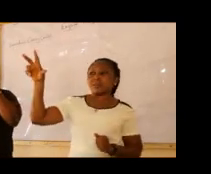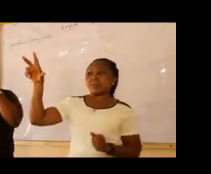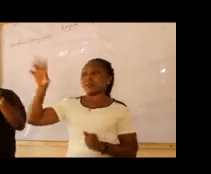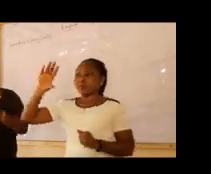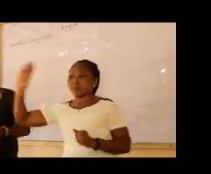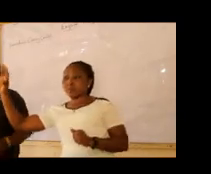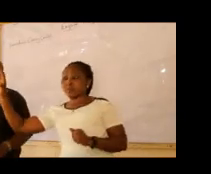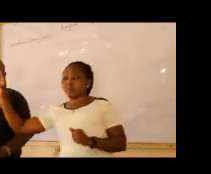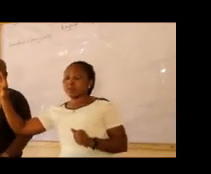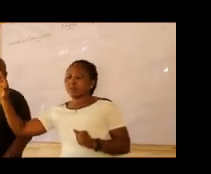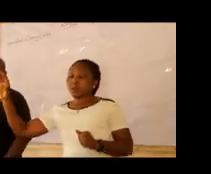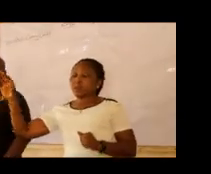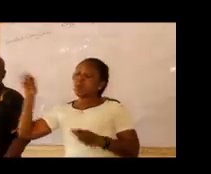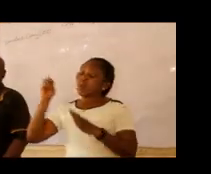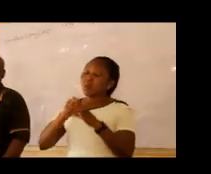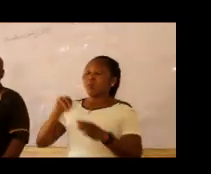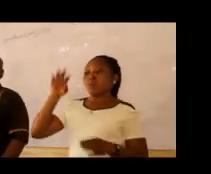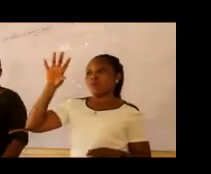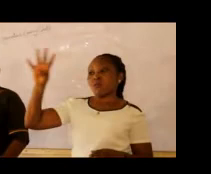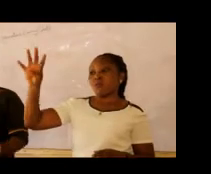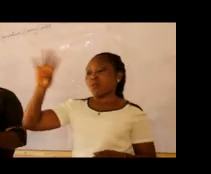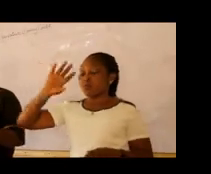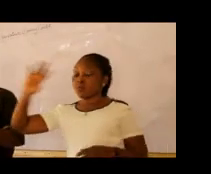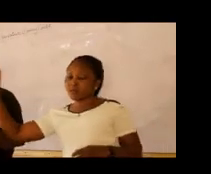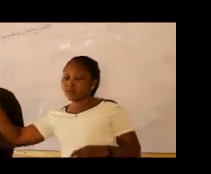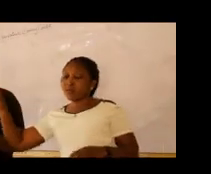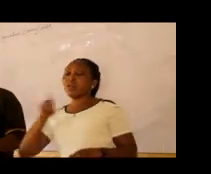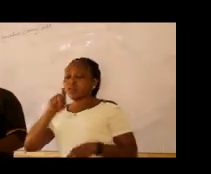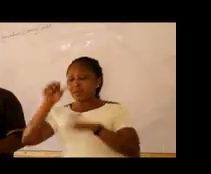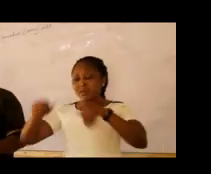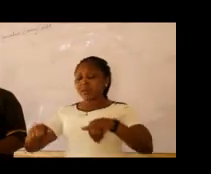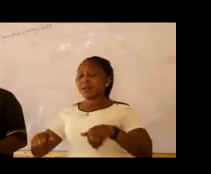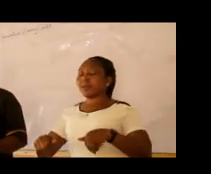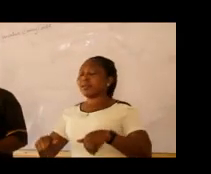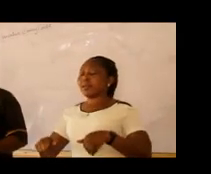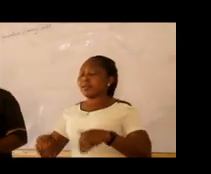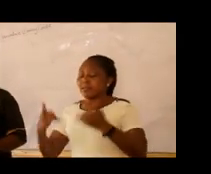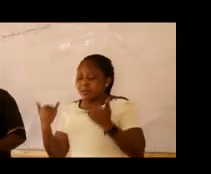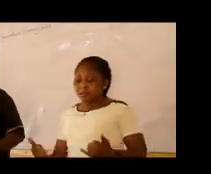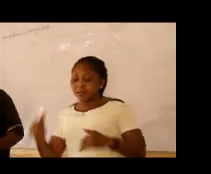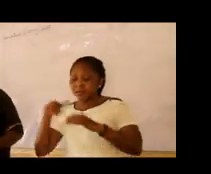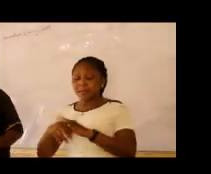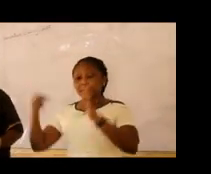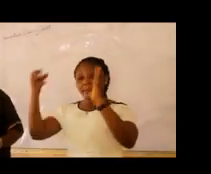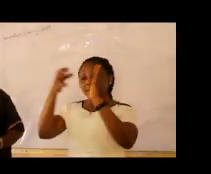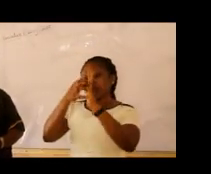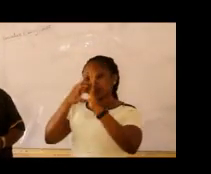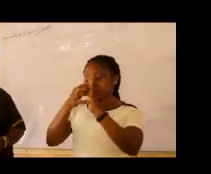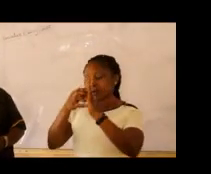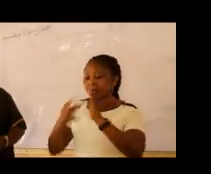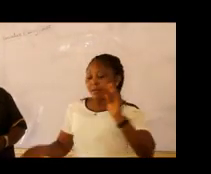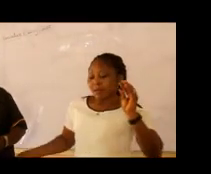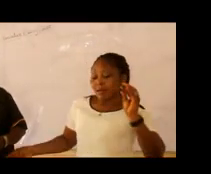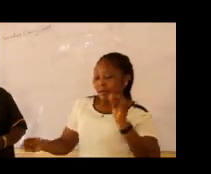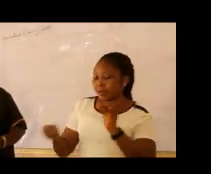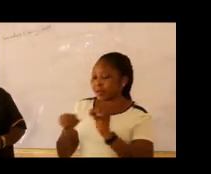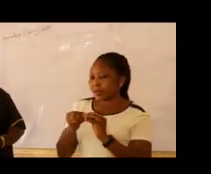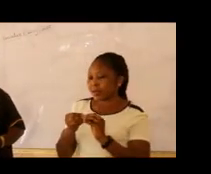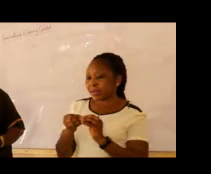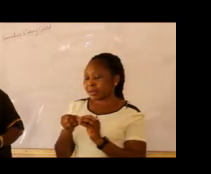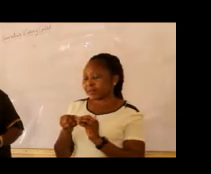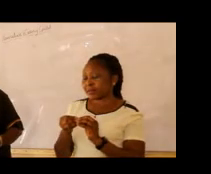even 400 words, you can now, in paragraph 5, add